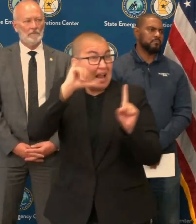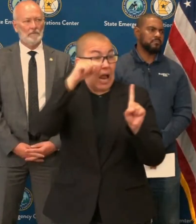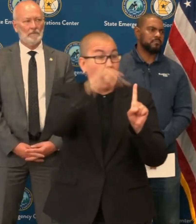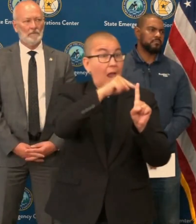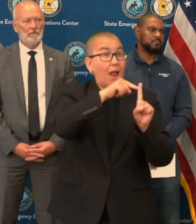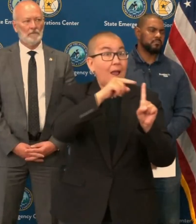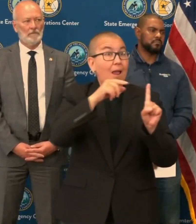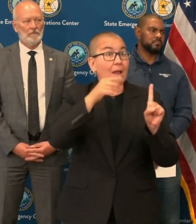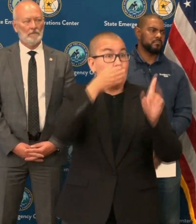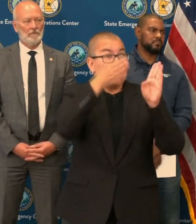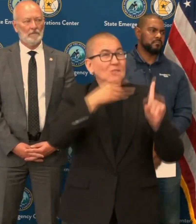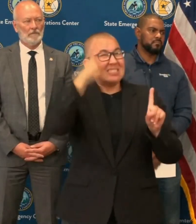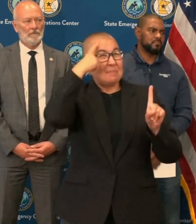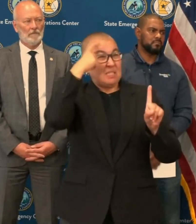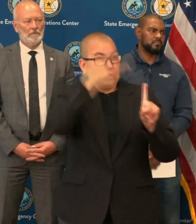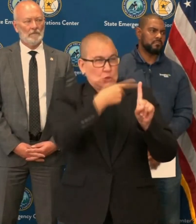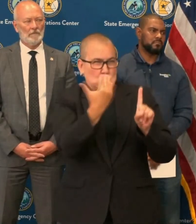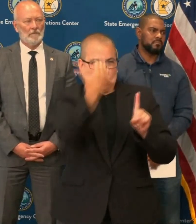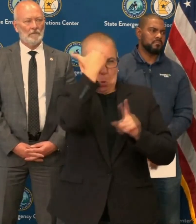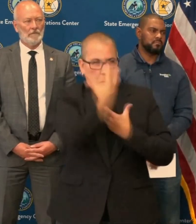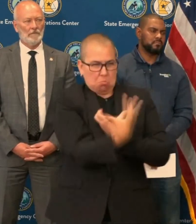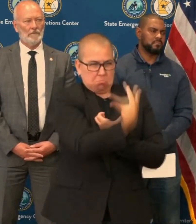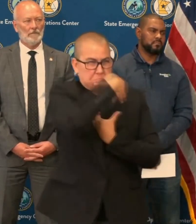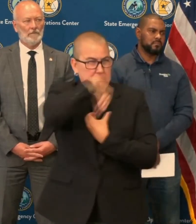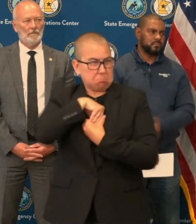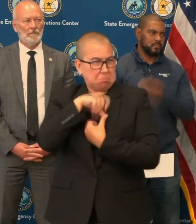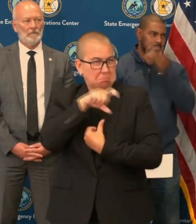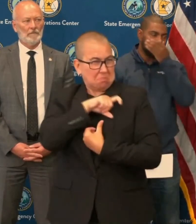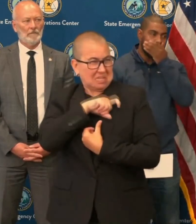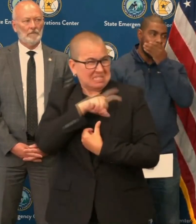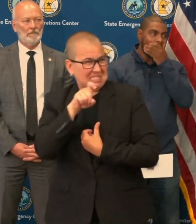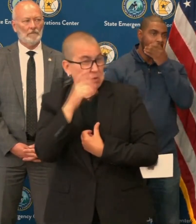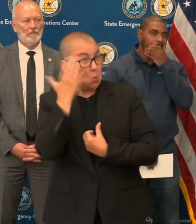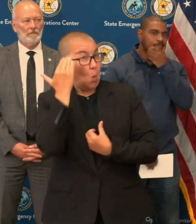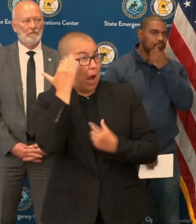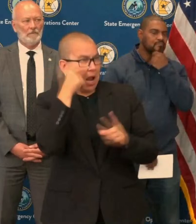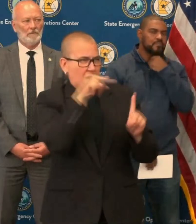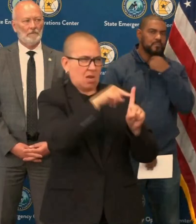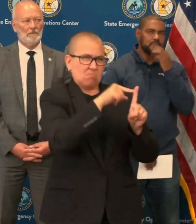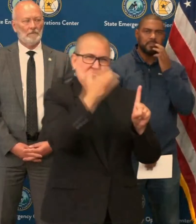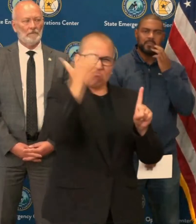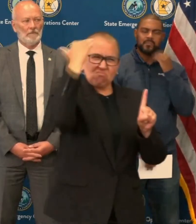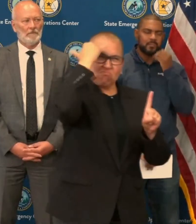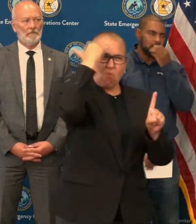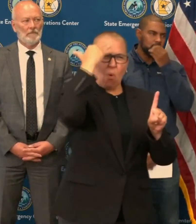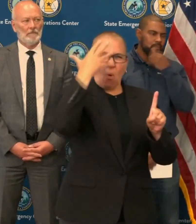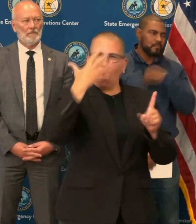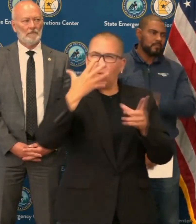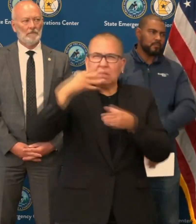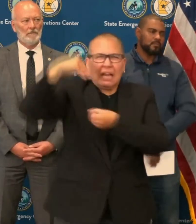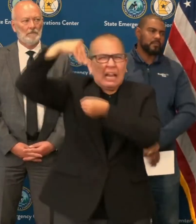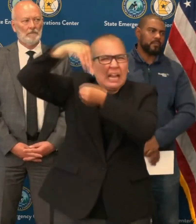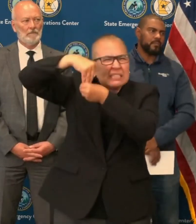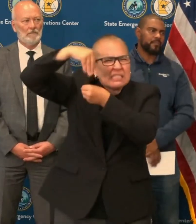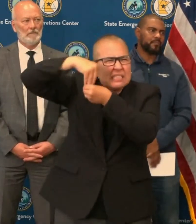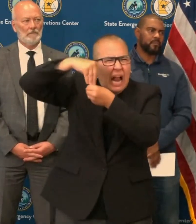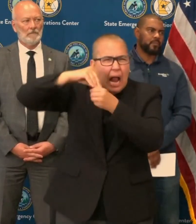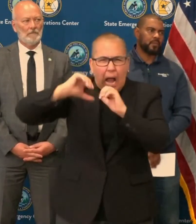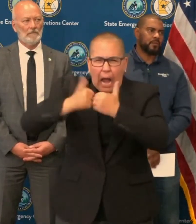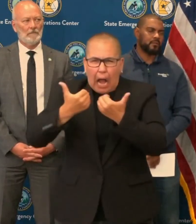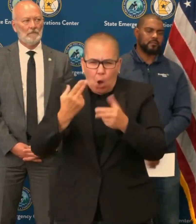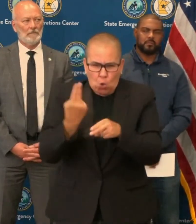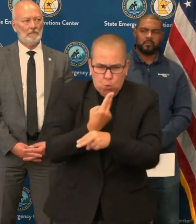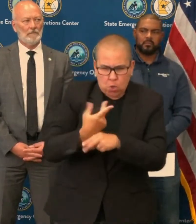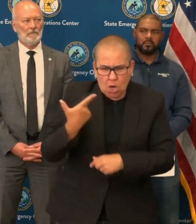Can you speak to the level of knowledge this person might have about, using a gun or,